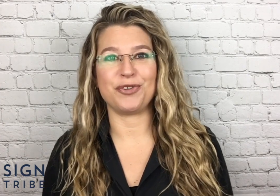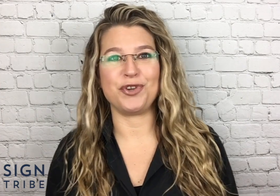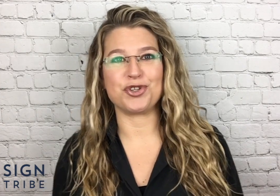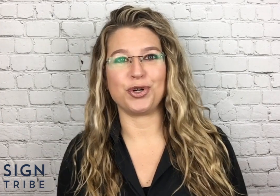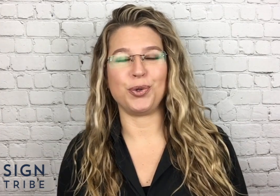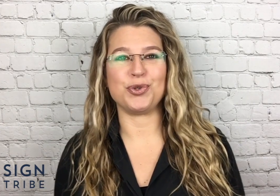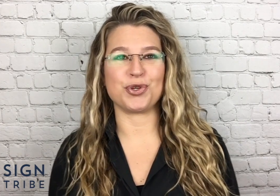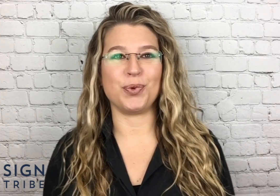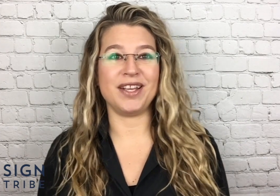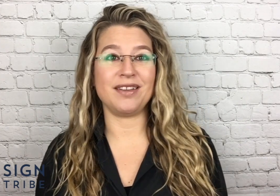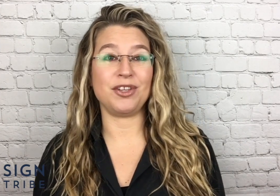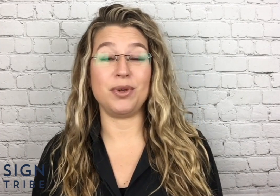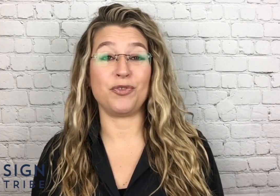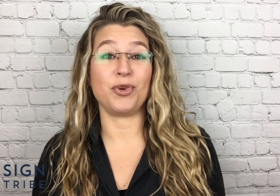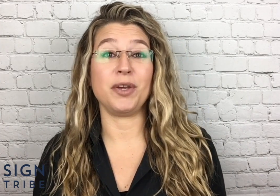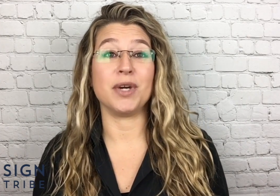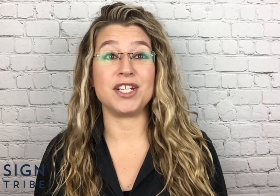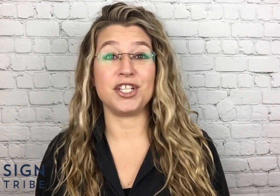future holds or what you even really want to do.